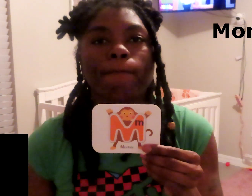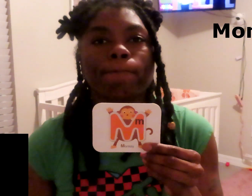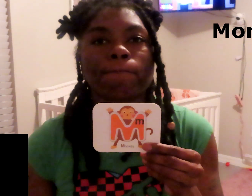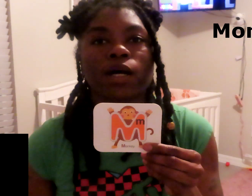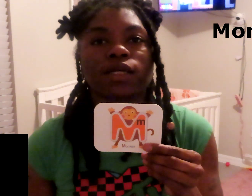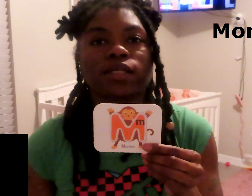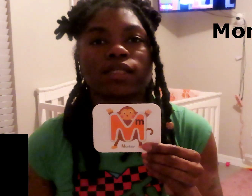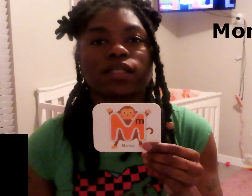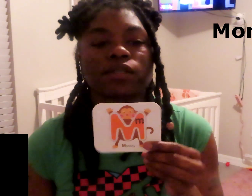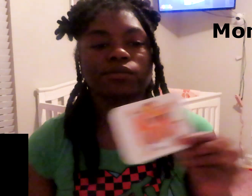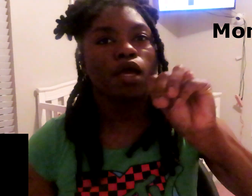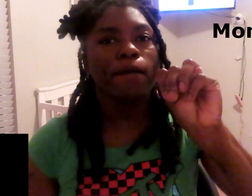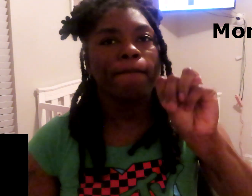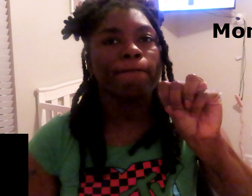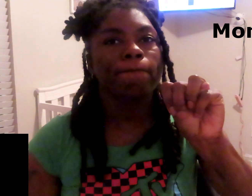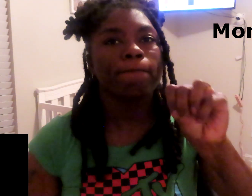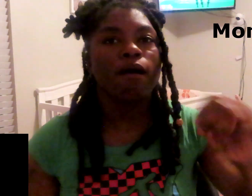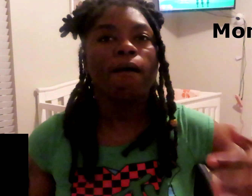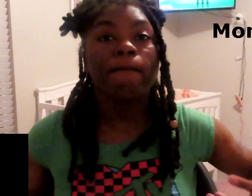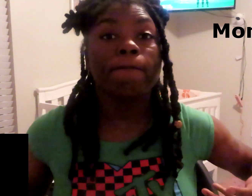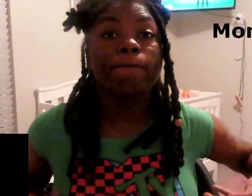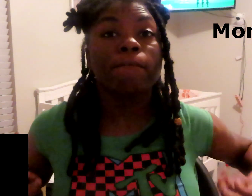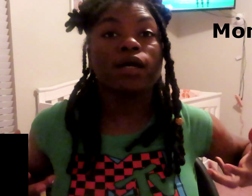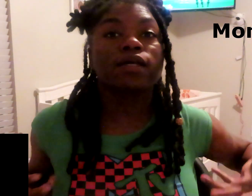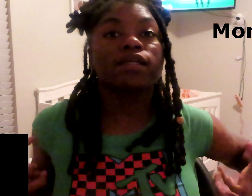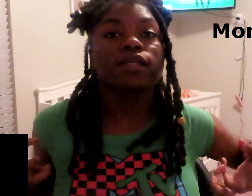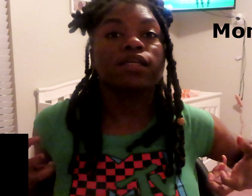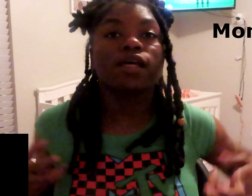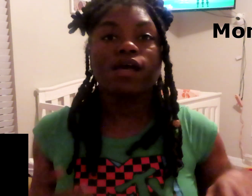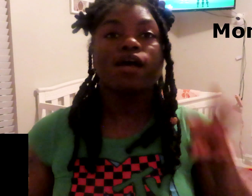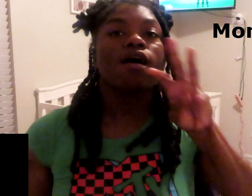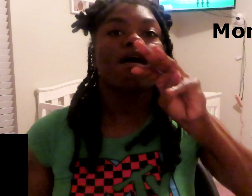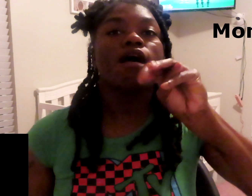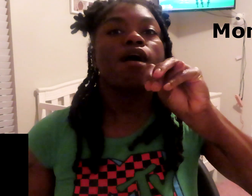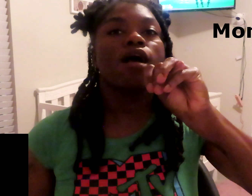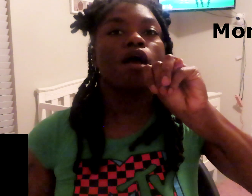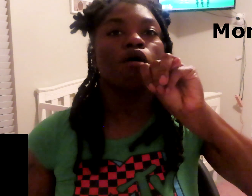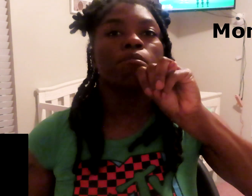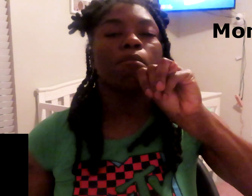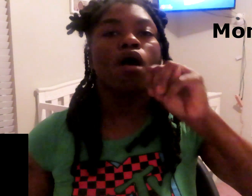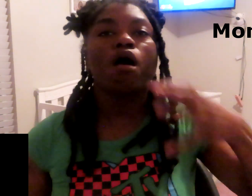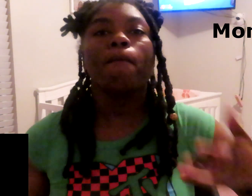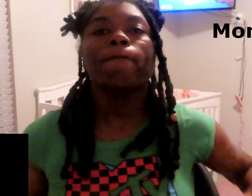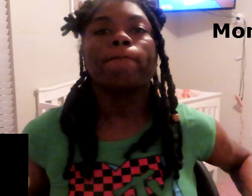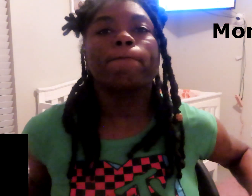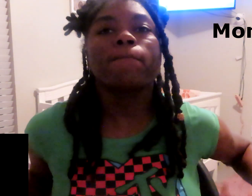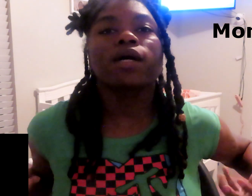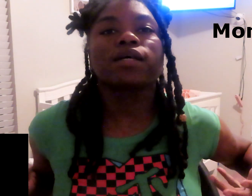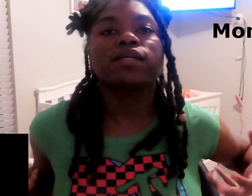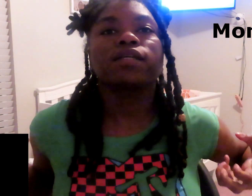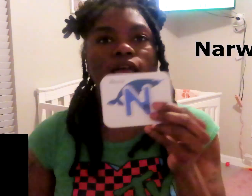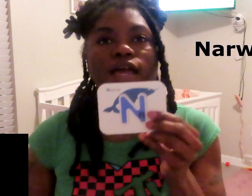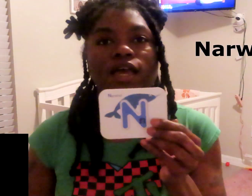M. Monkey. M. Monkey. M. Monkey.